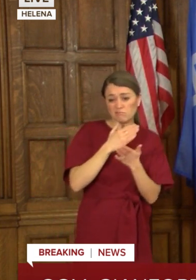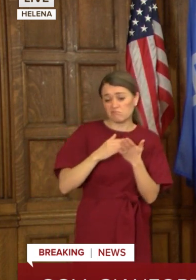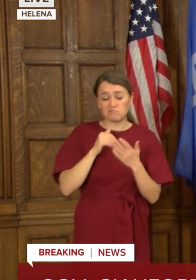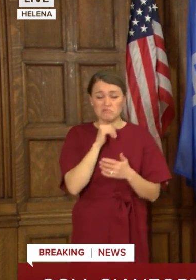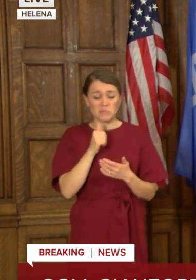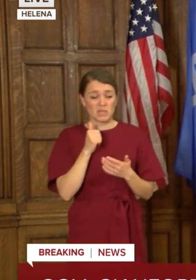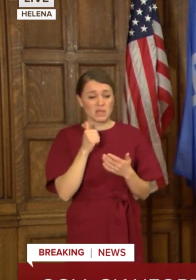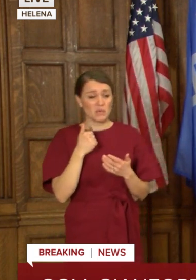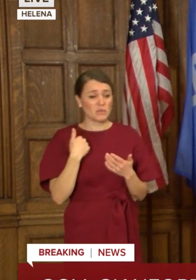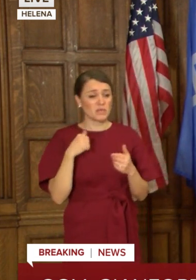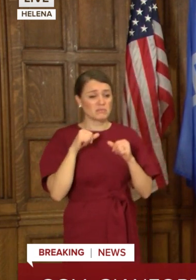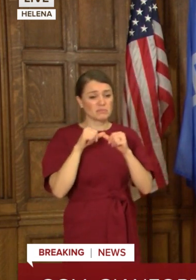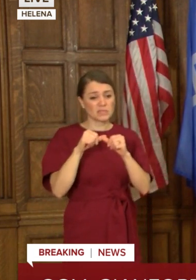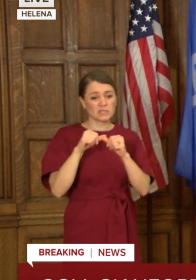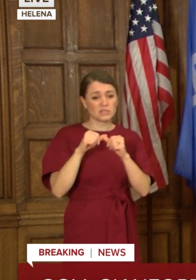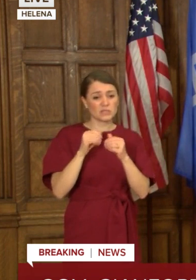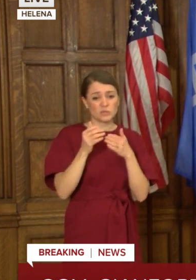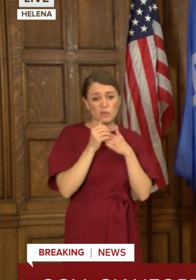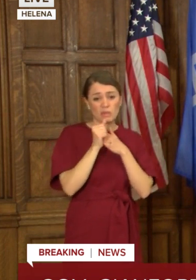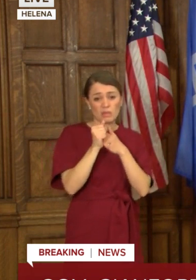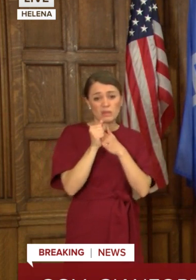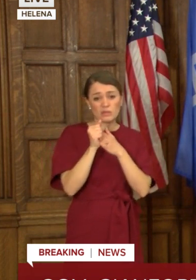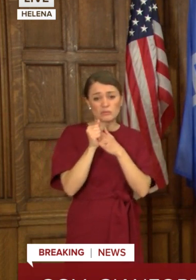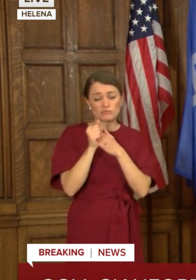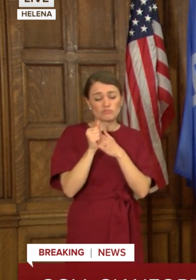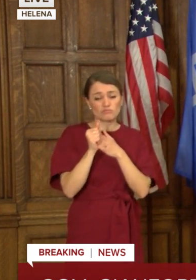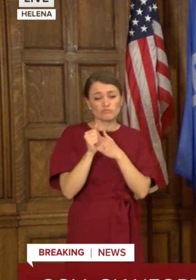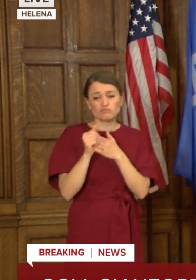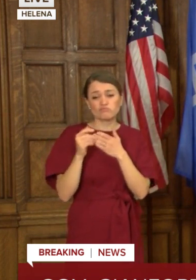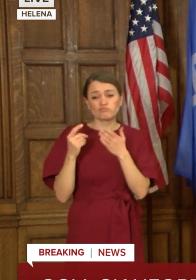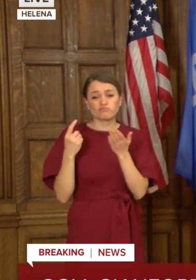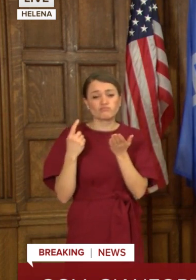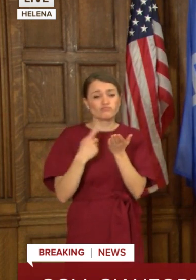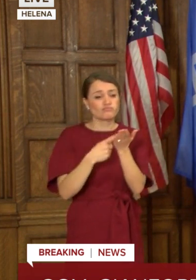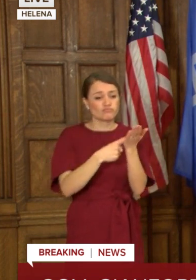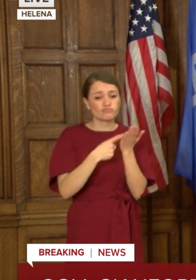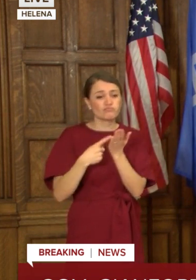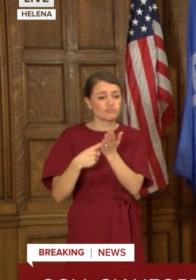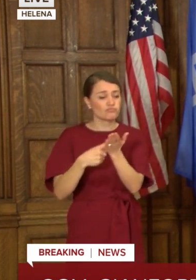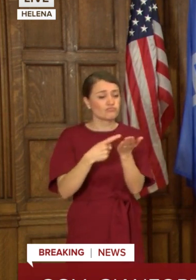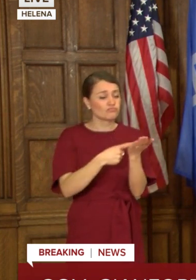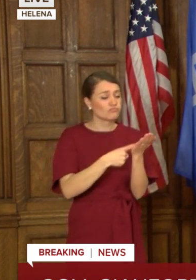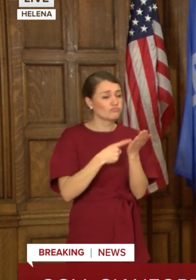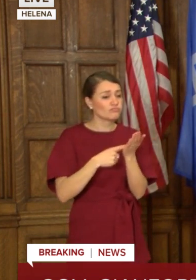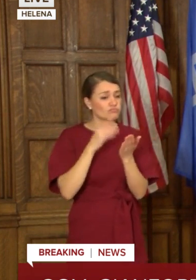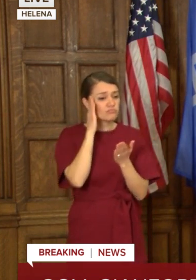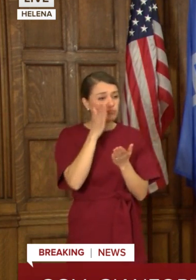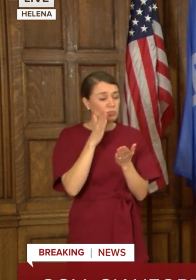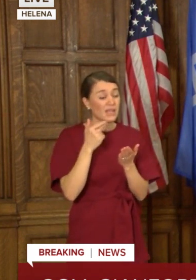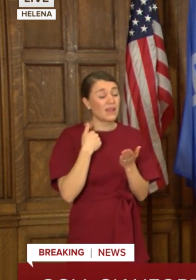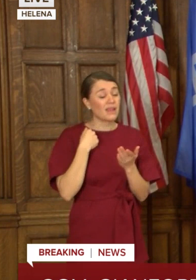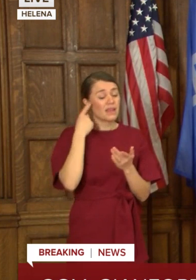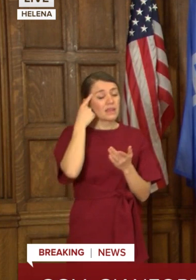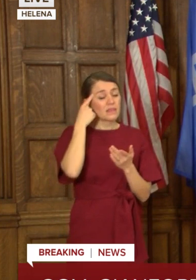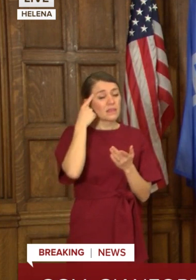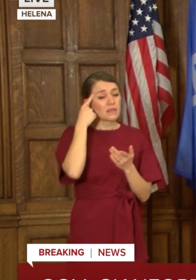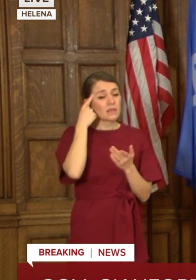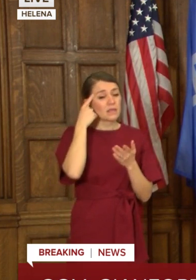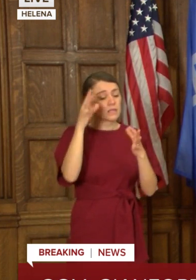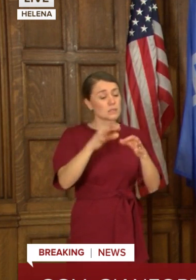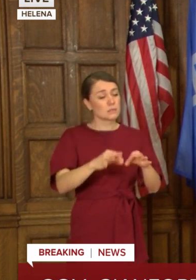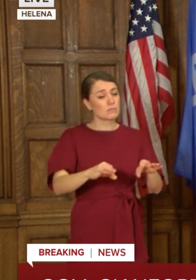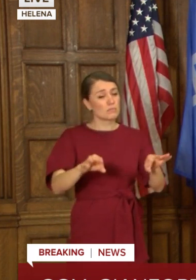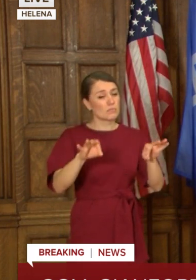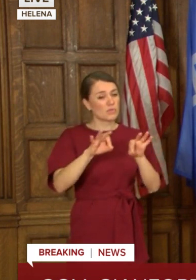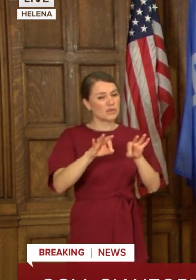leadership, and we'll see what makes it to my desk, and we'll make a decision based on that. I do think it's important. This is a